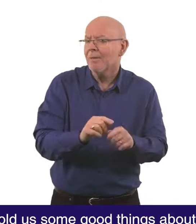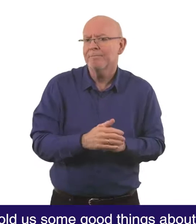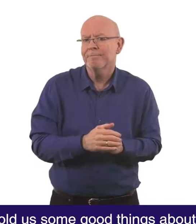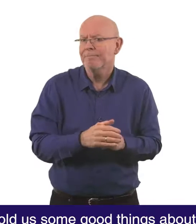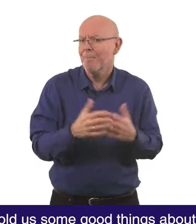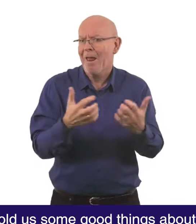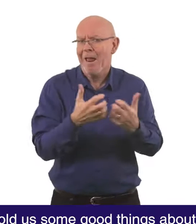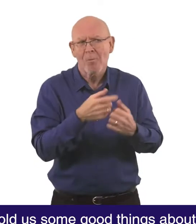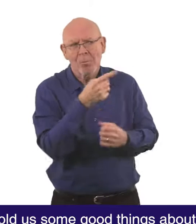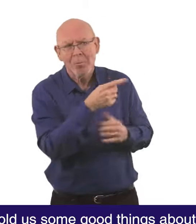improve.